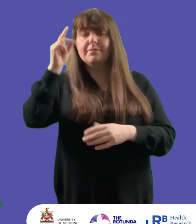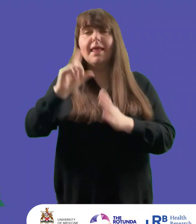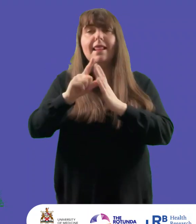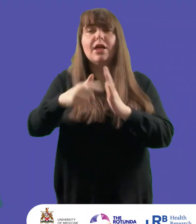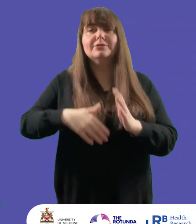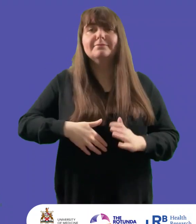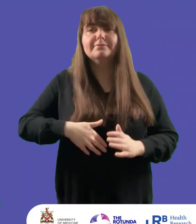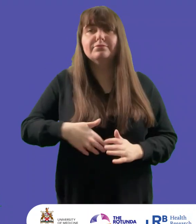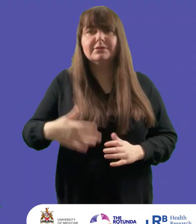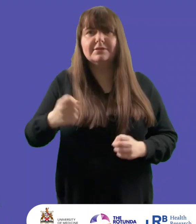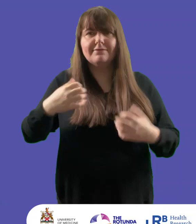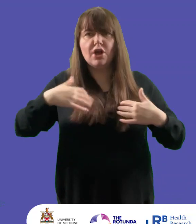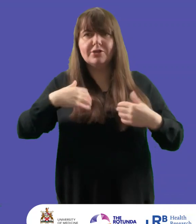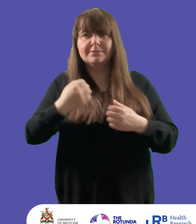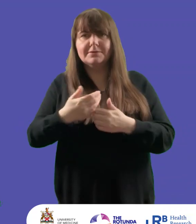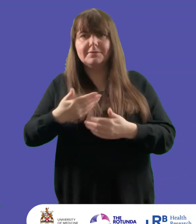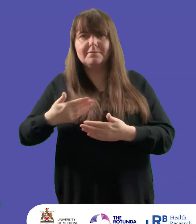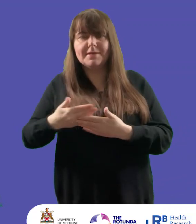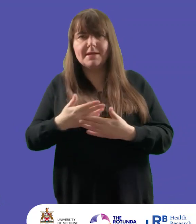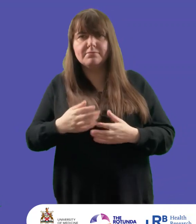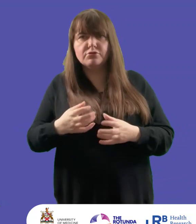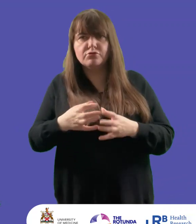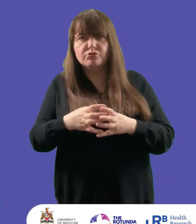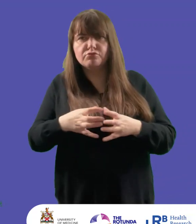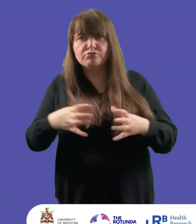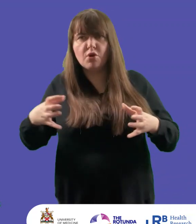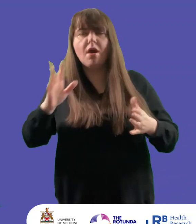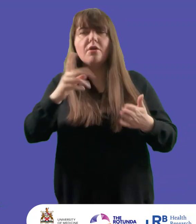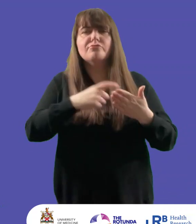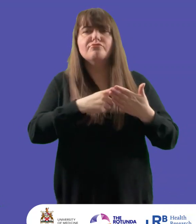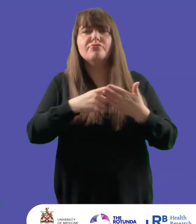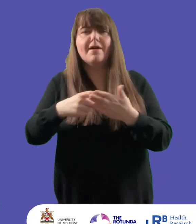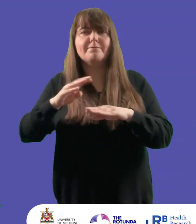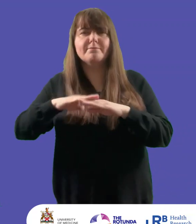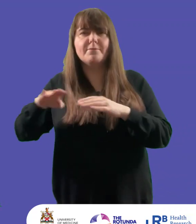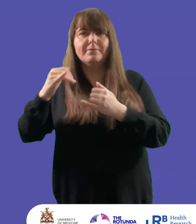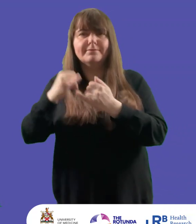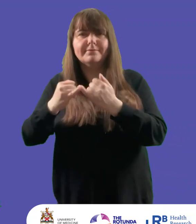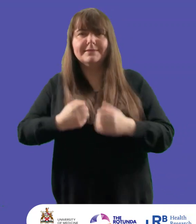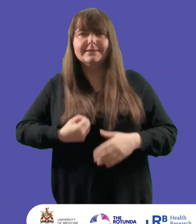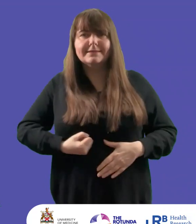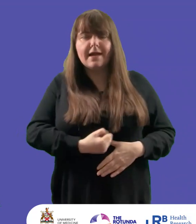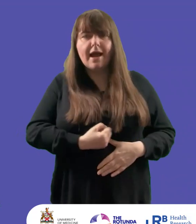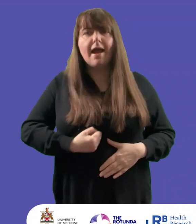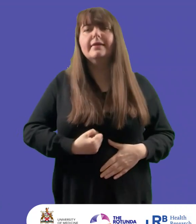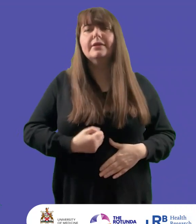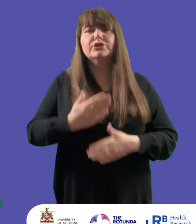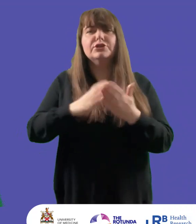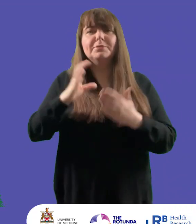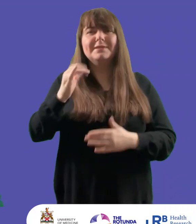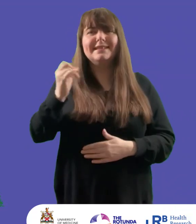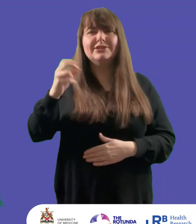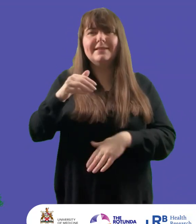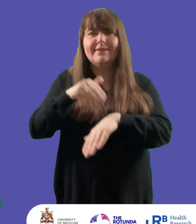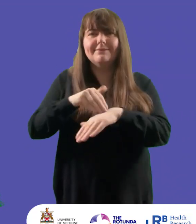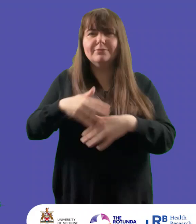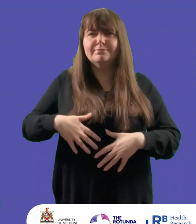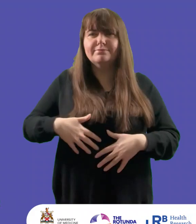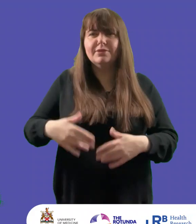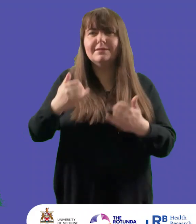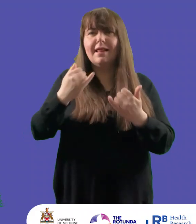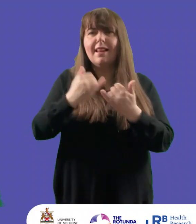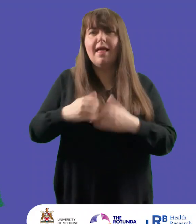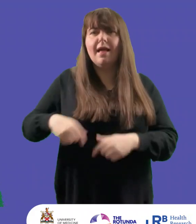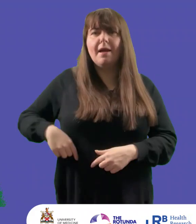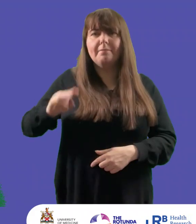pregnancy there's any concerns about how baby is growing, you will be referred for further scans. Some conditions affecting pregnancy, like preeclampsia